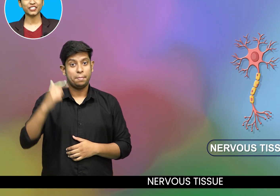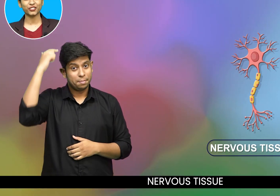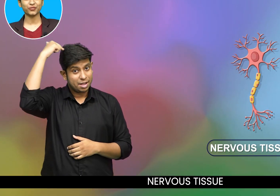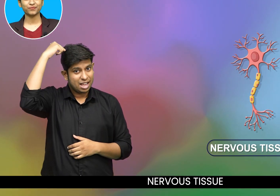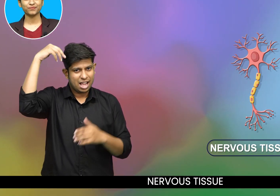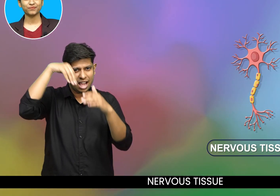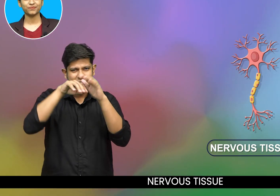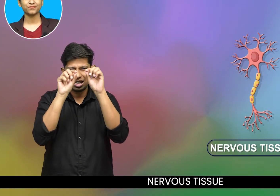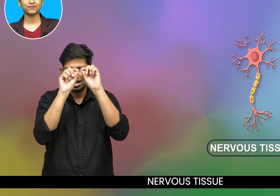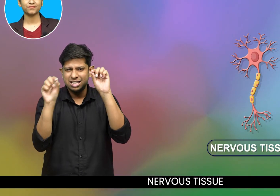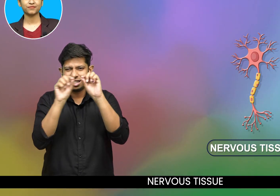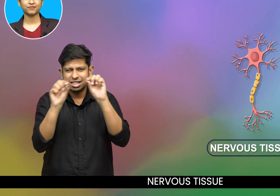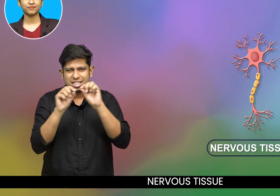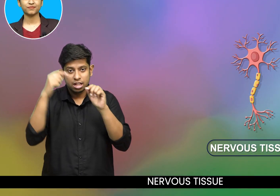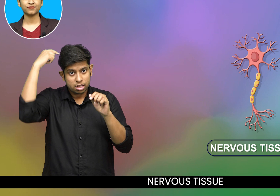nervous tissue,